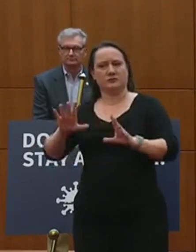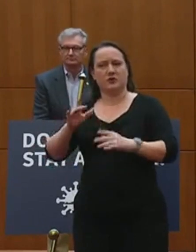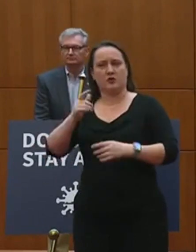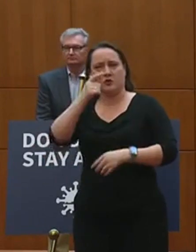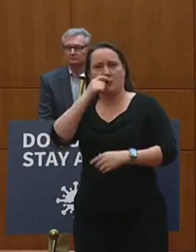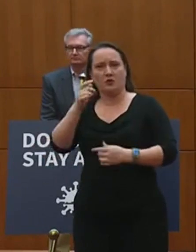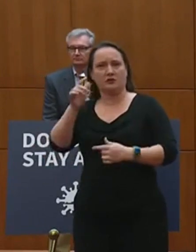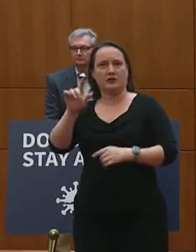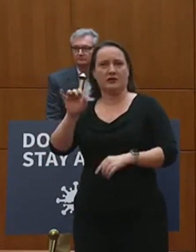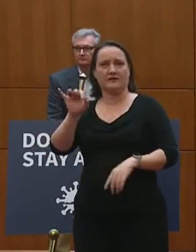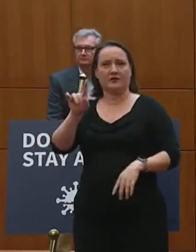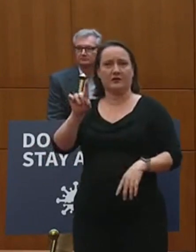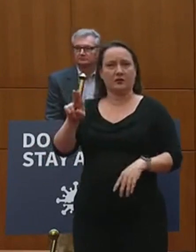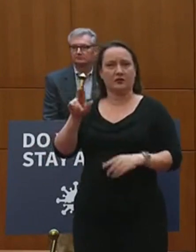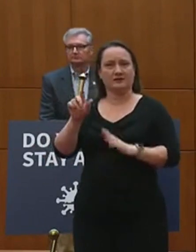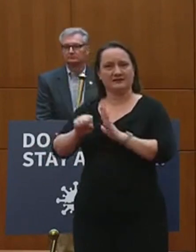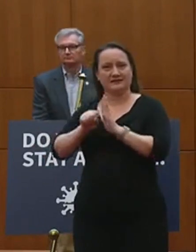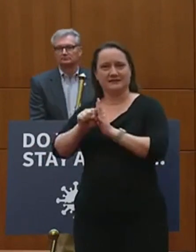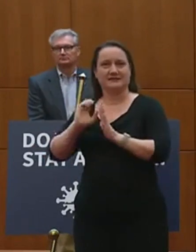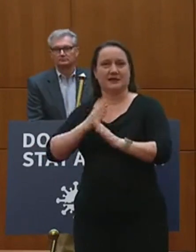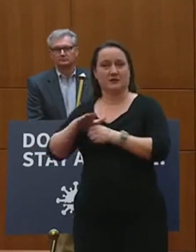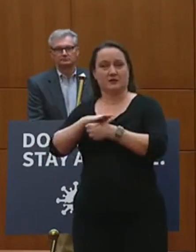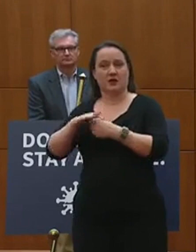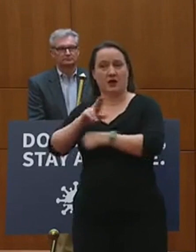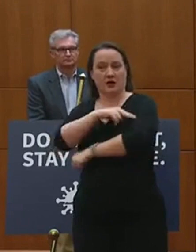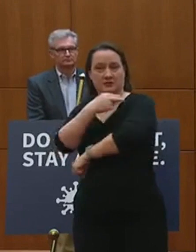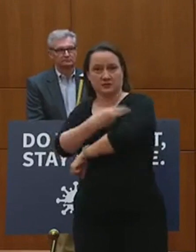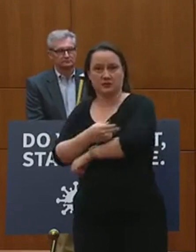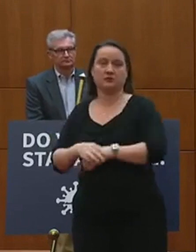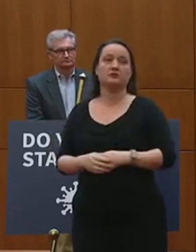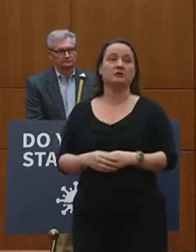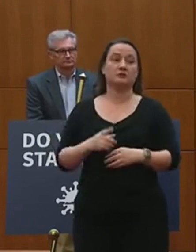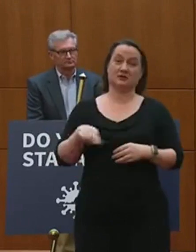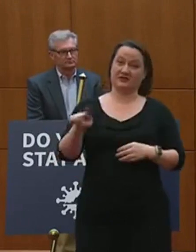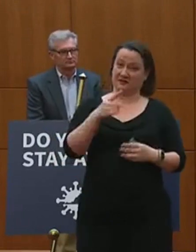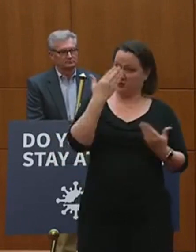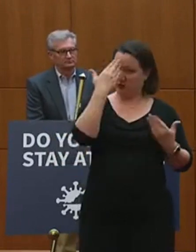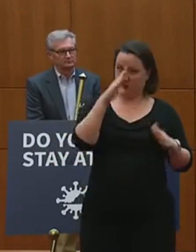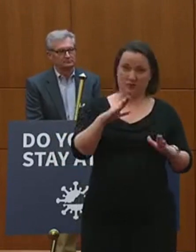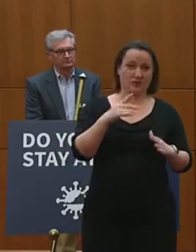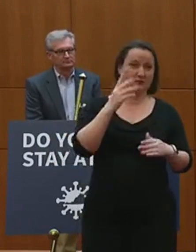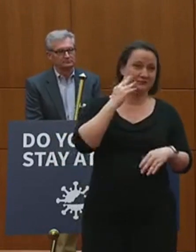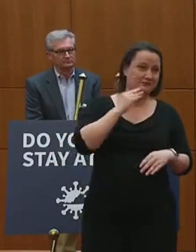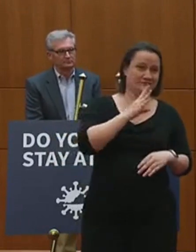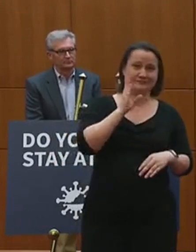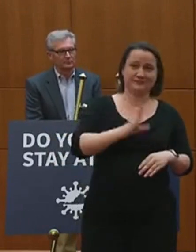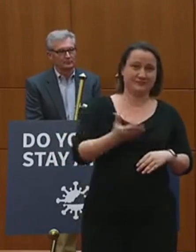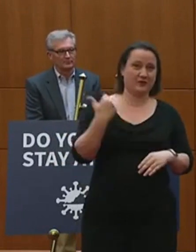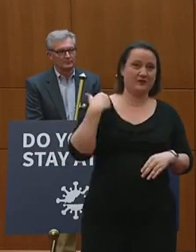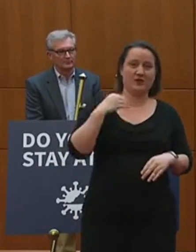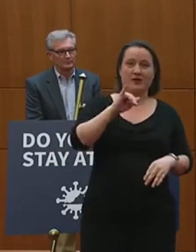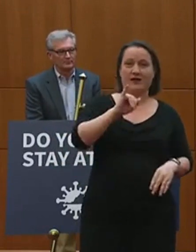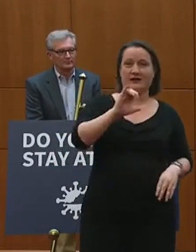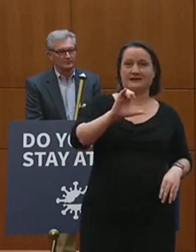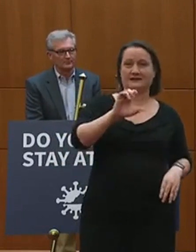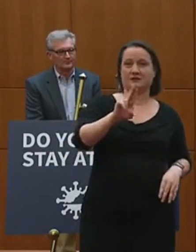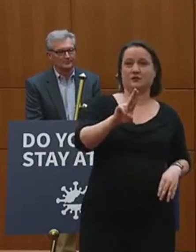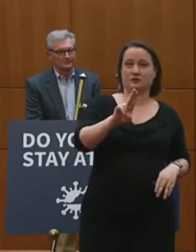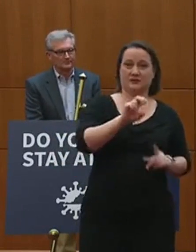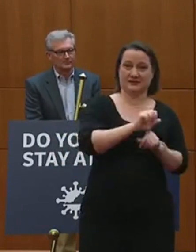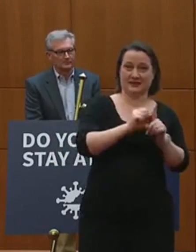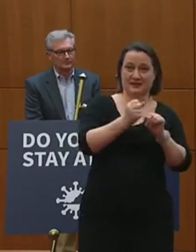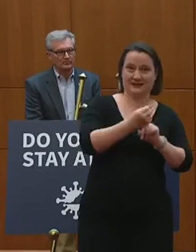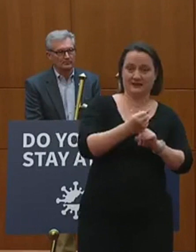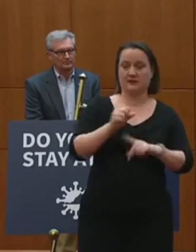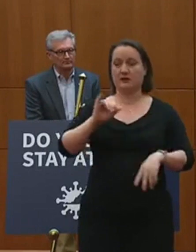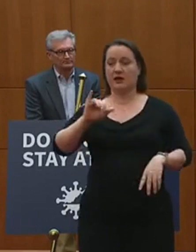you that may not be familiar with an ICU setting, an ICU patient during a normal time would